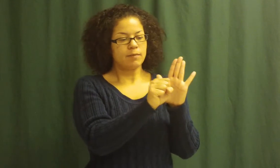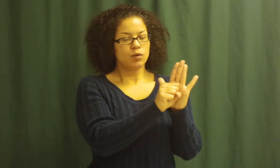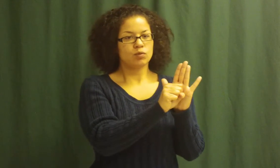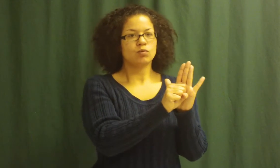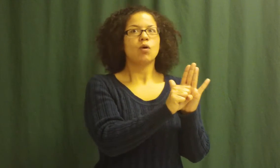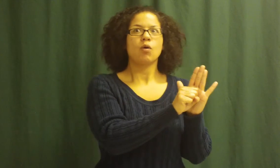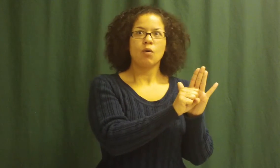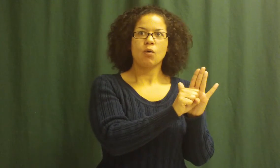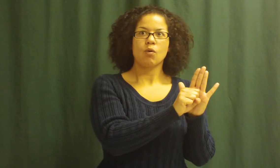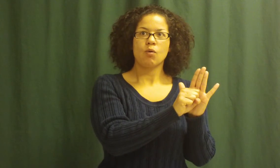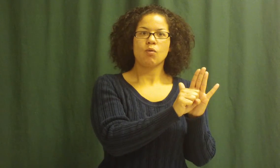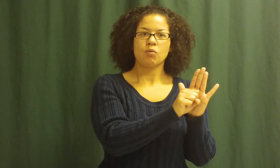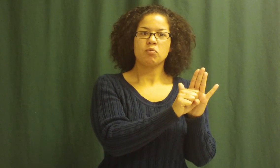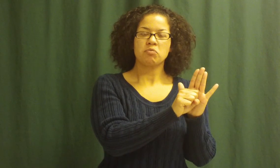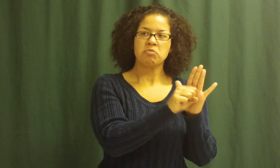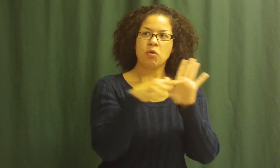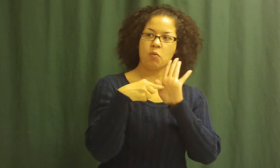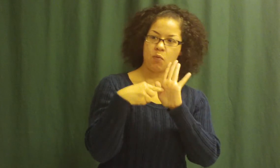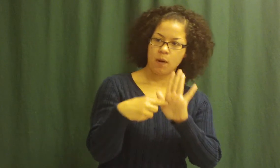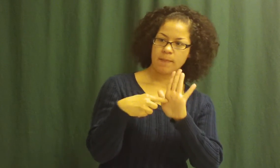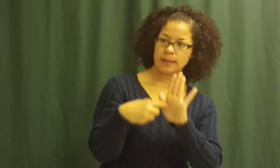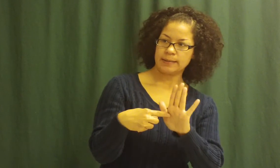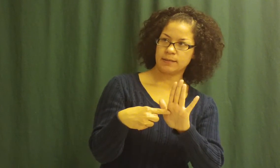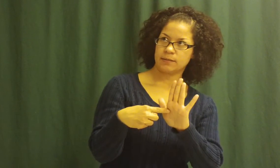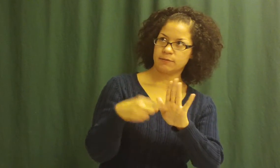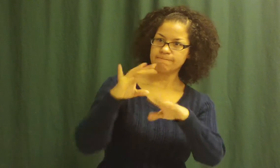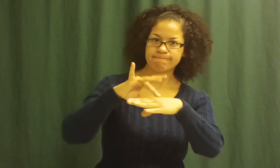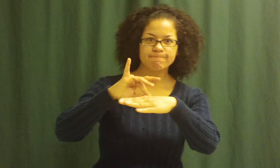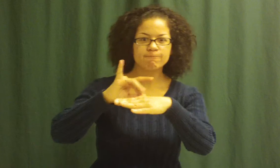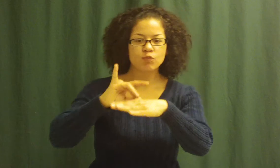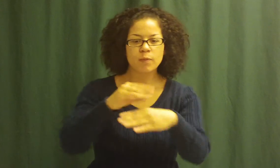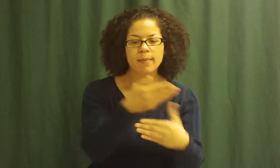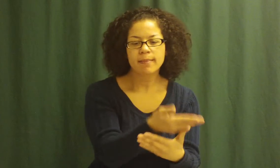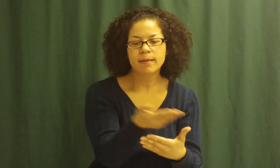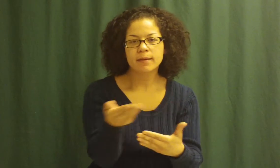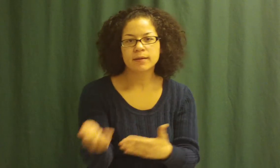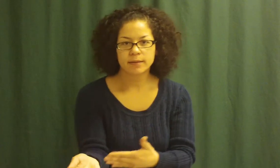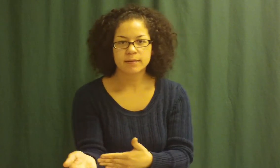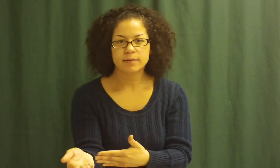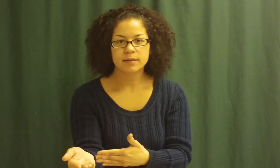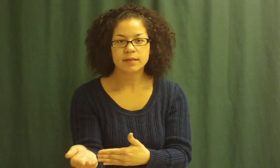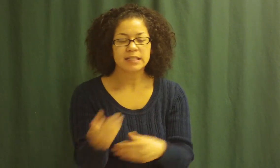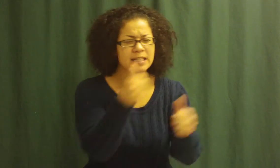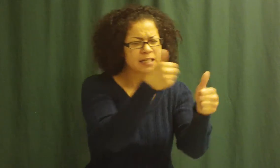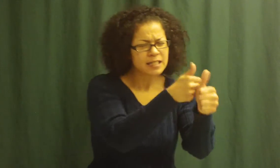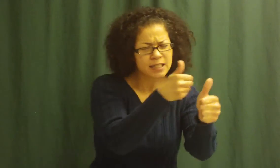culture has its own set of symbols associated with different experiences and perceptions.